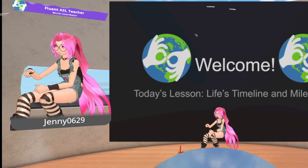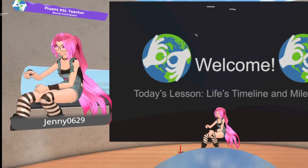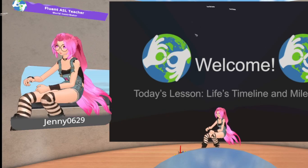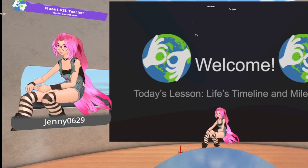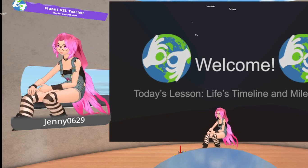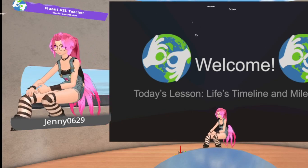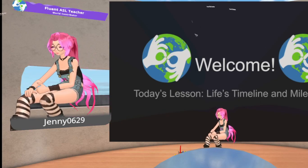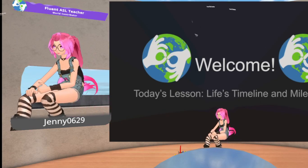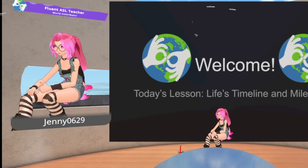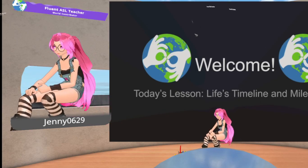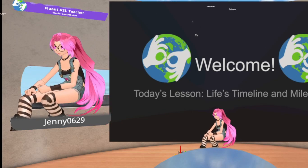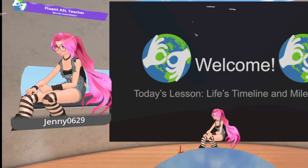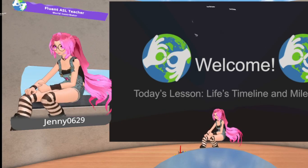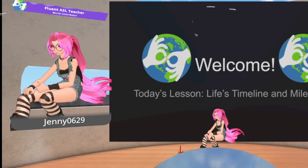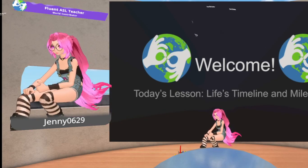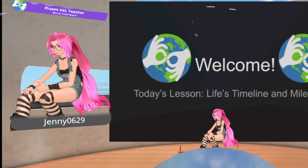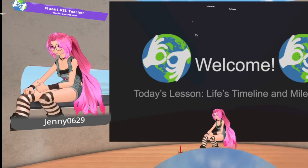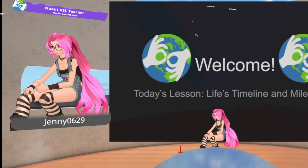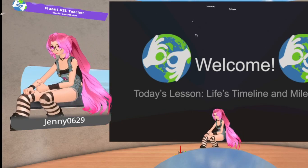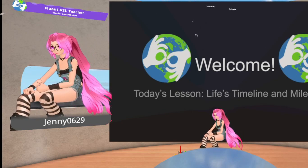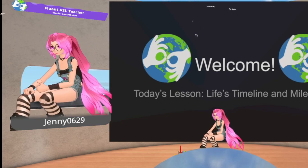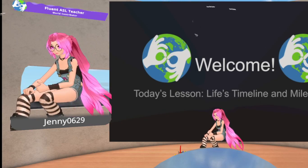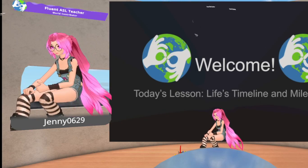then front.